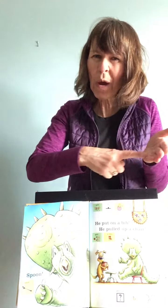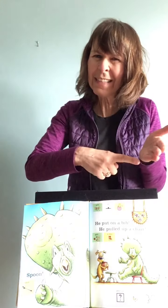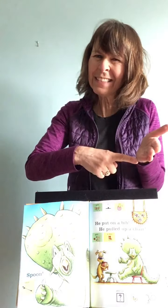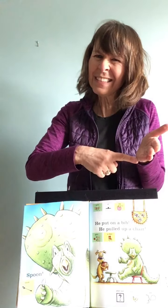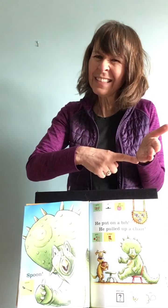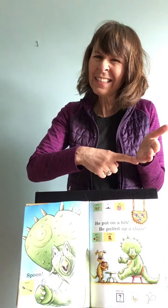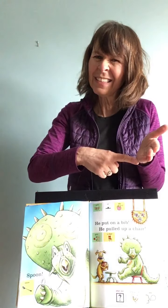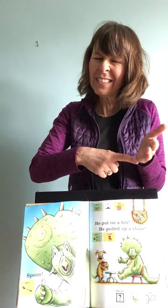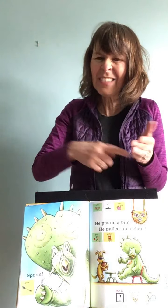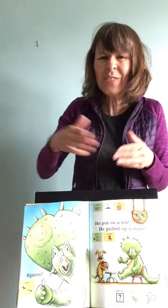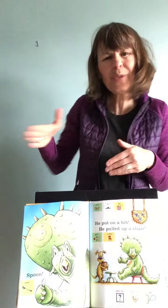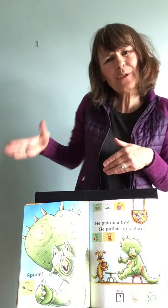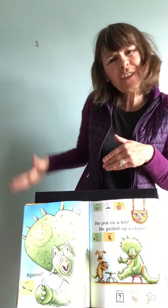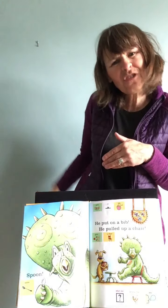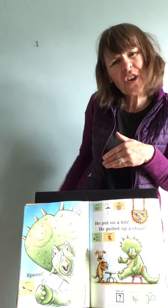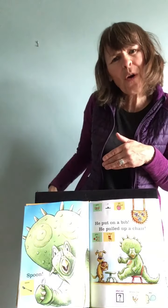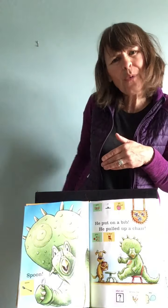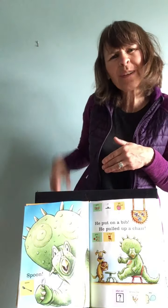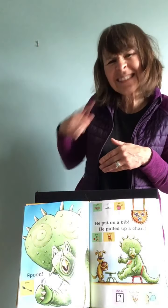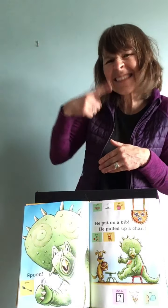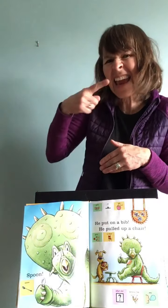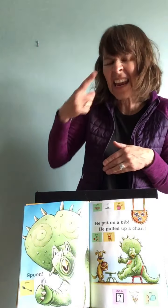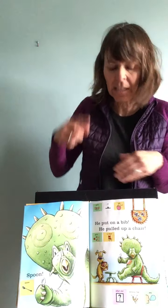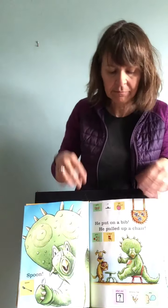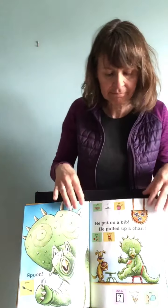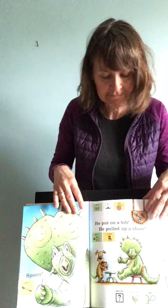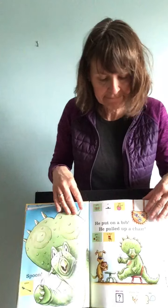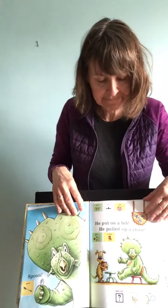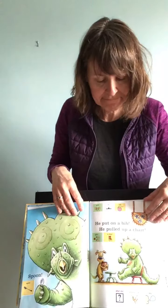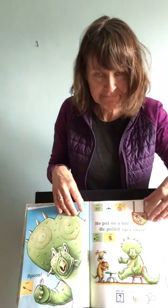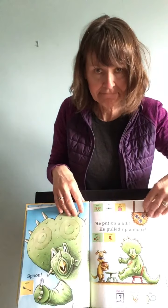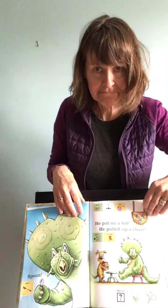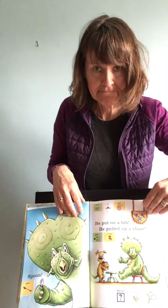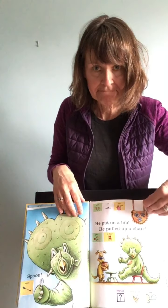What did Groovy Joe say?